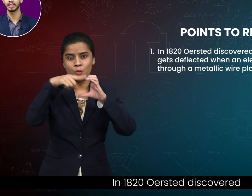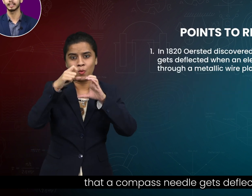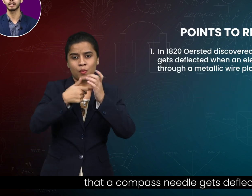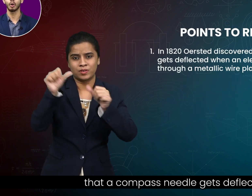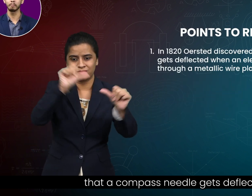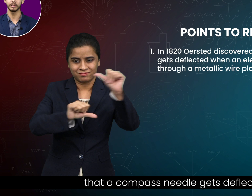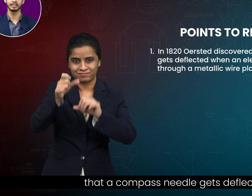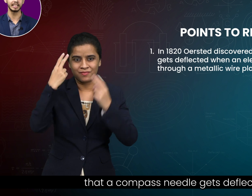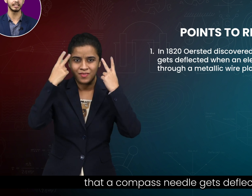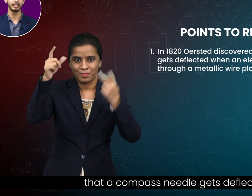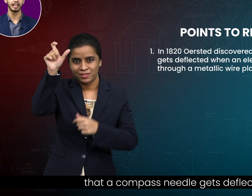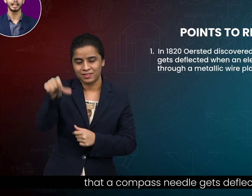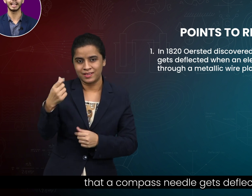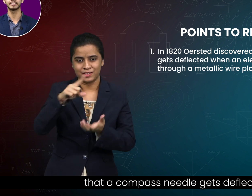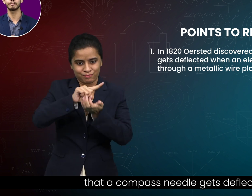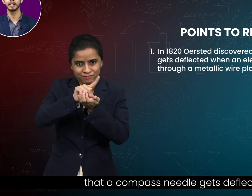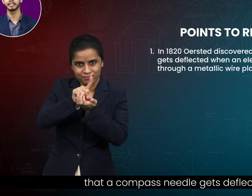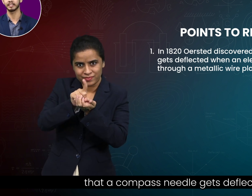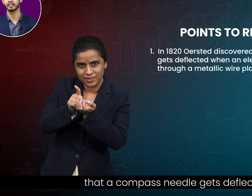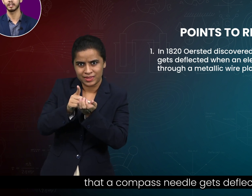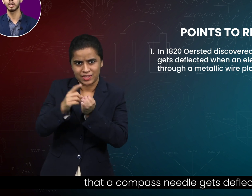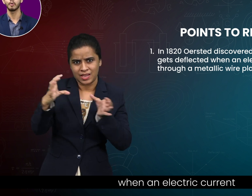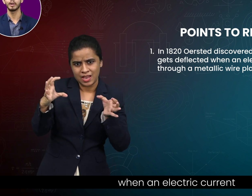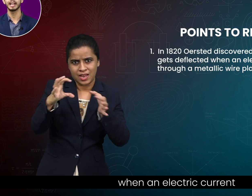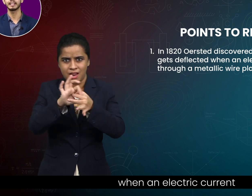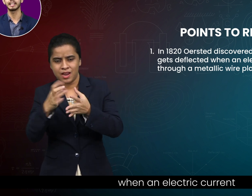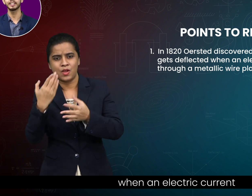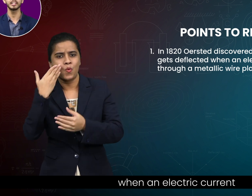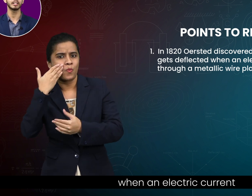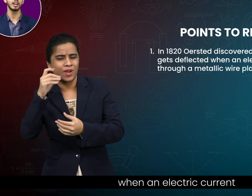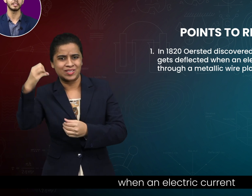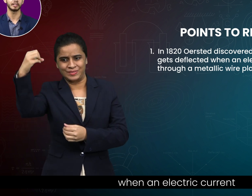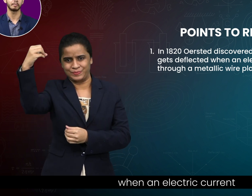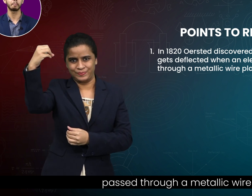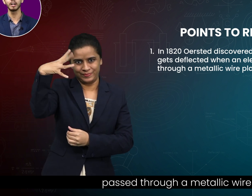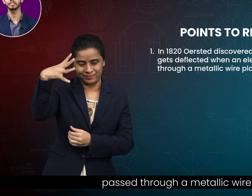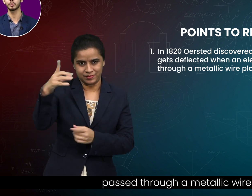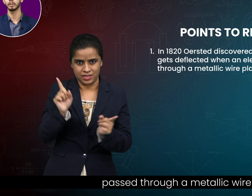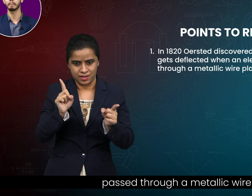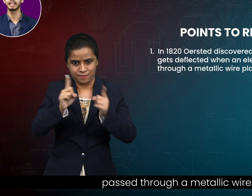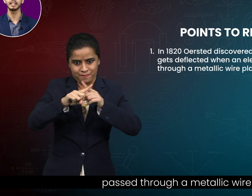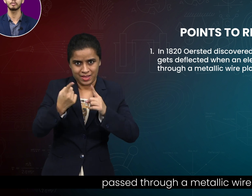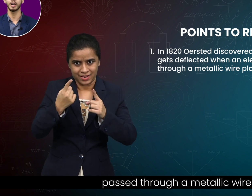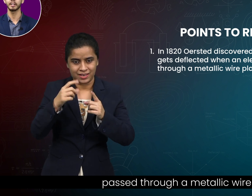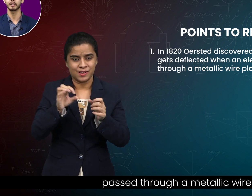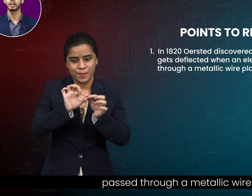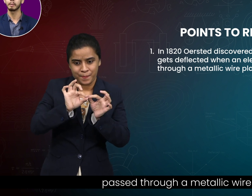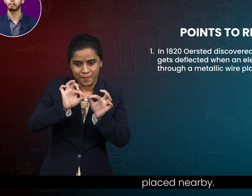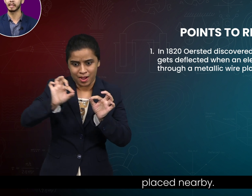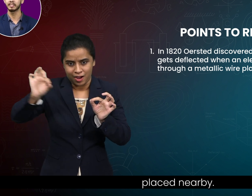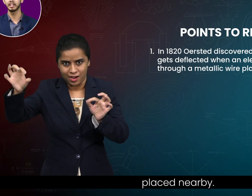discovered that a compass needle gets deflected when an electric current passed through a metallic